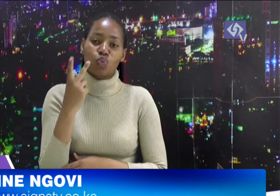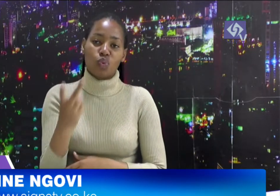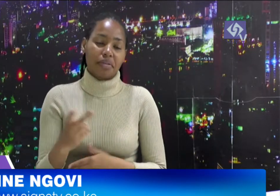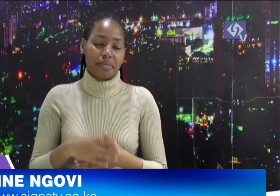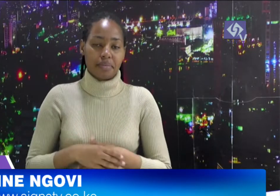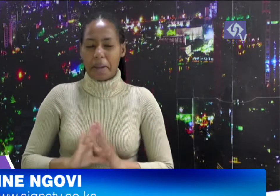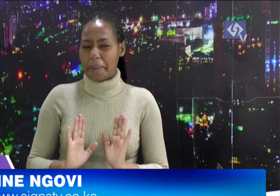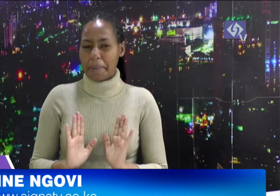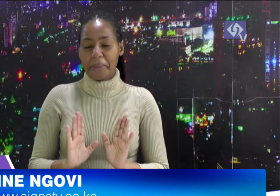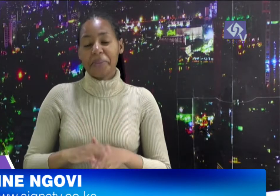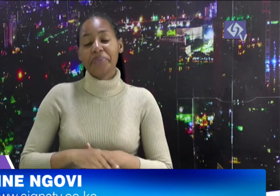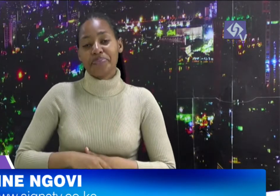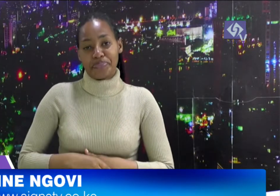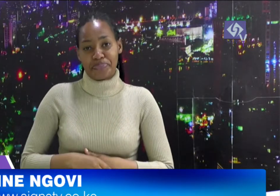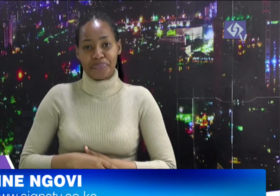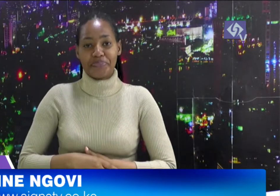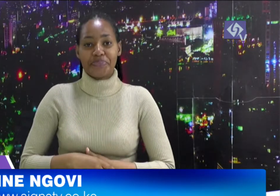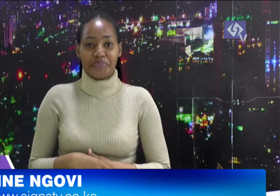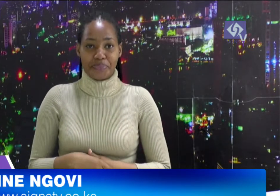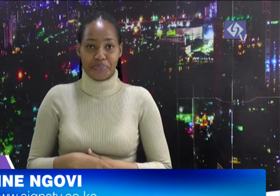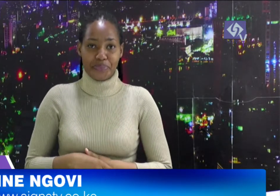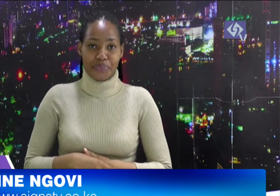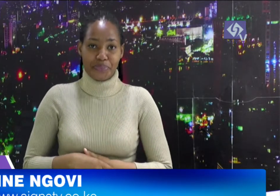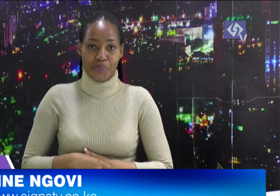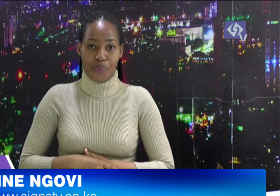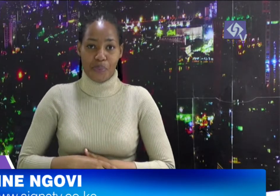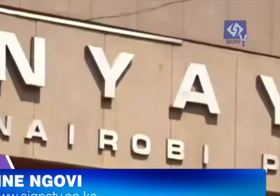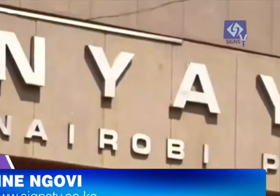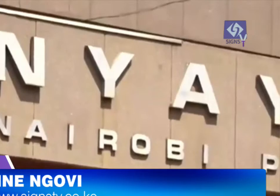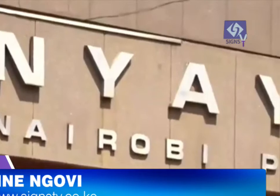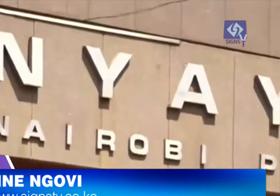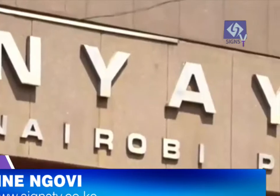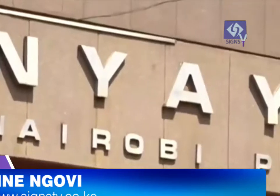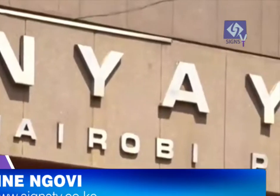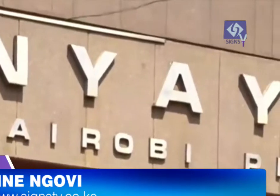have quadrupled in price to 200.